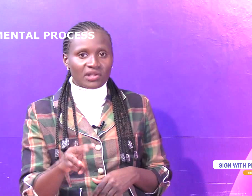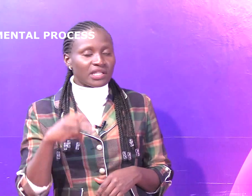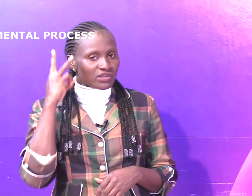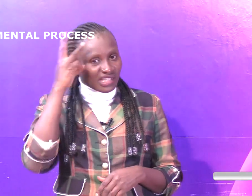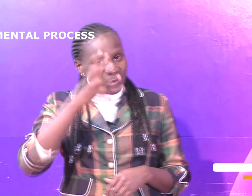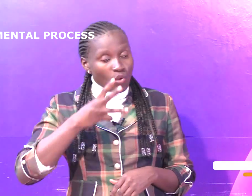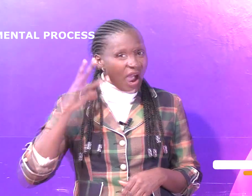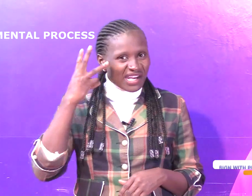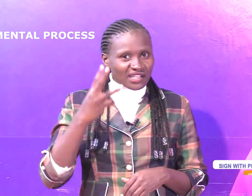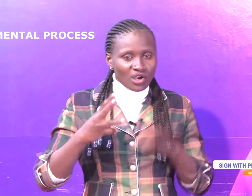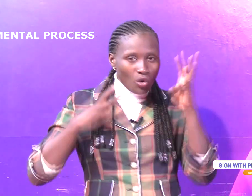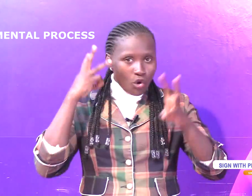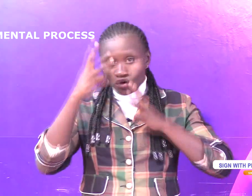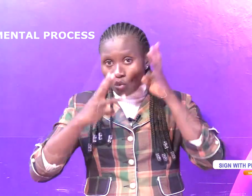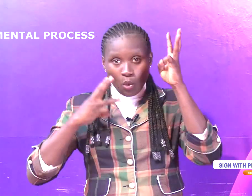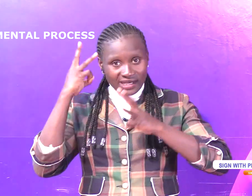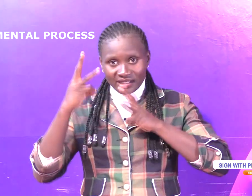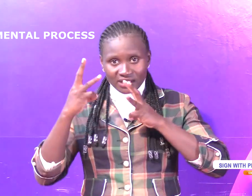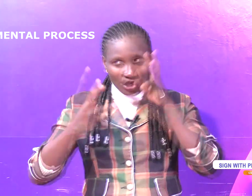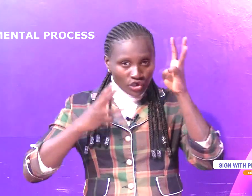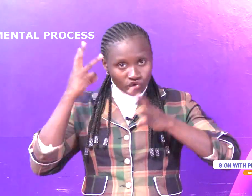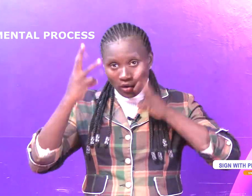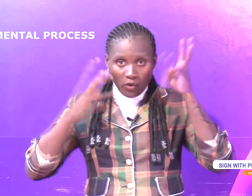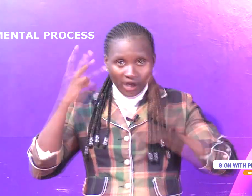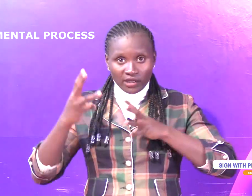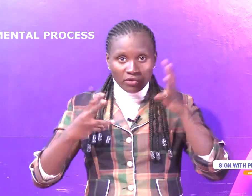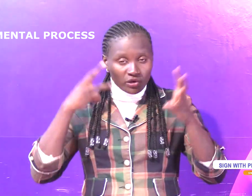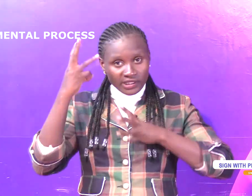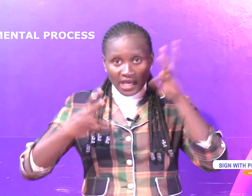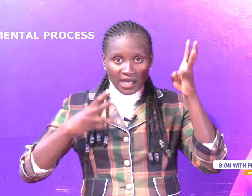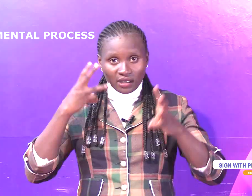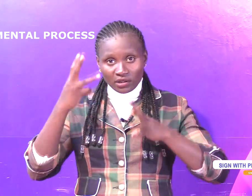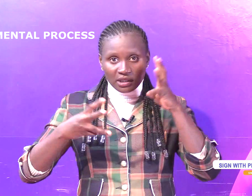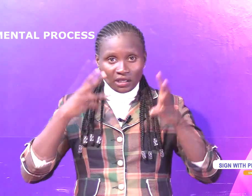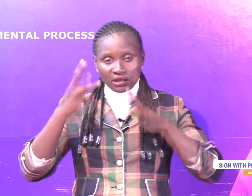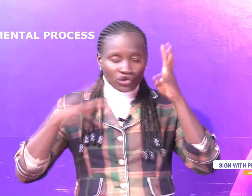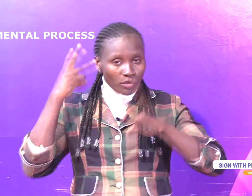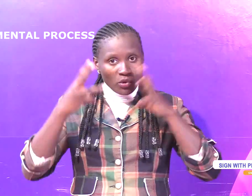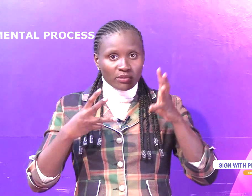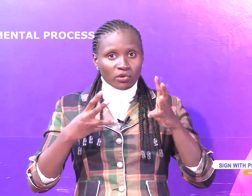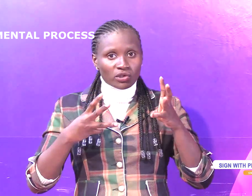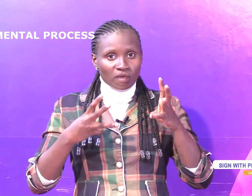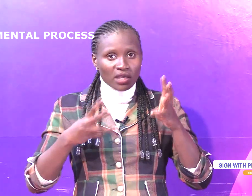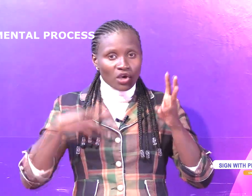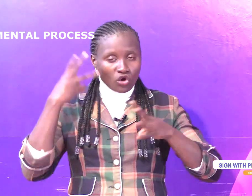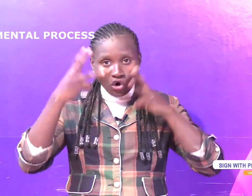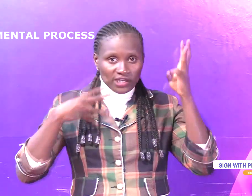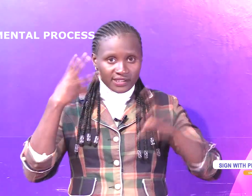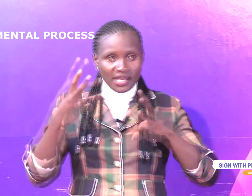just worry or worry. Stop worrying, because stop worrying, because why? God is there.